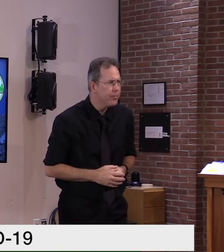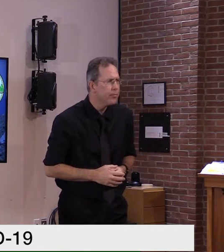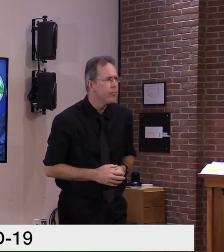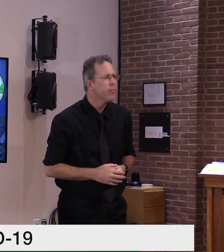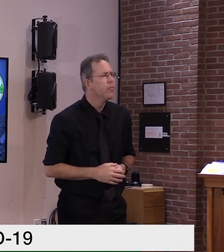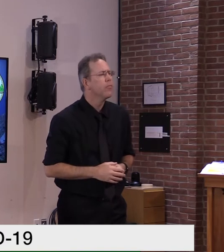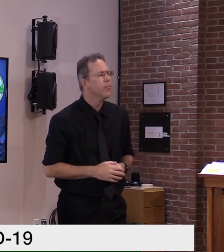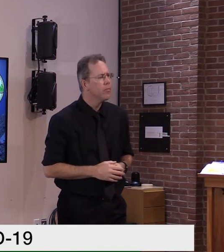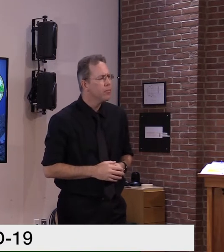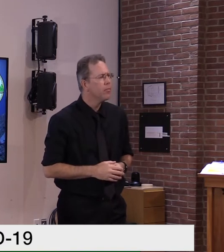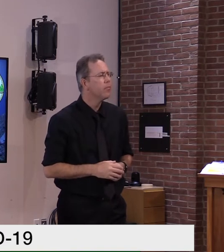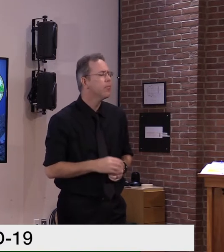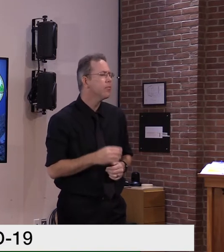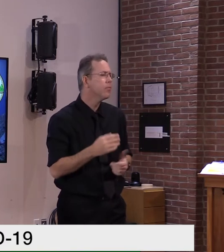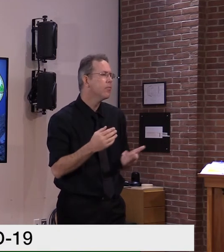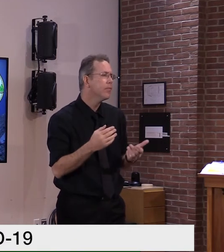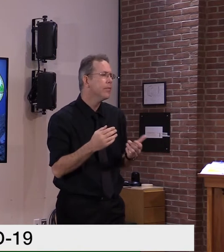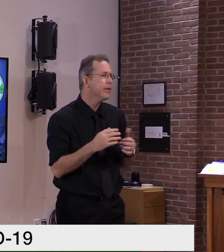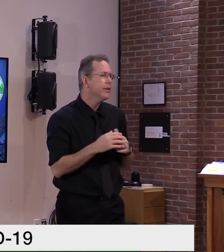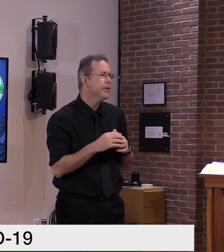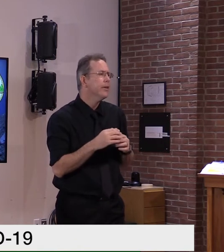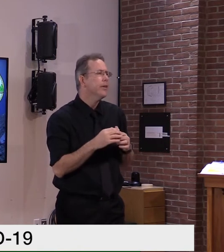if UPS was